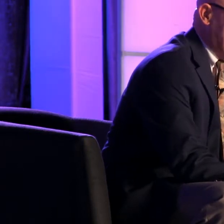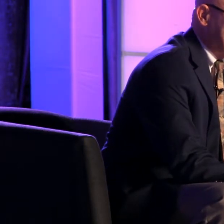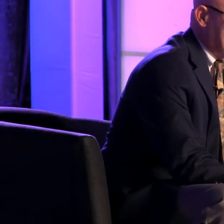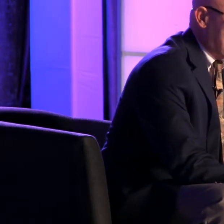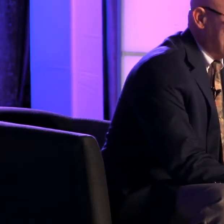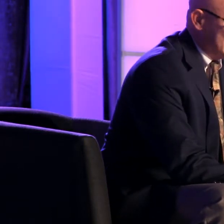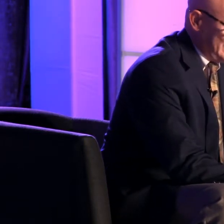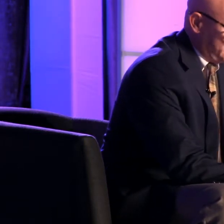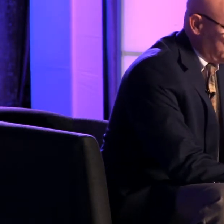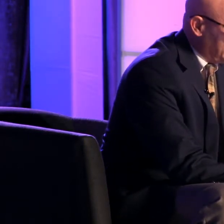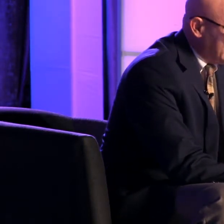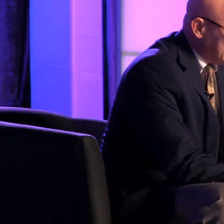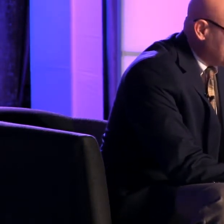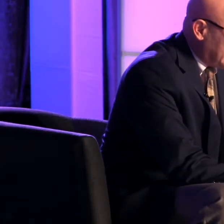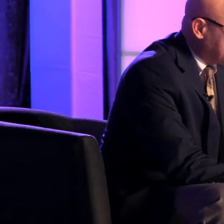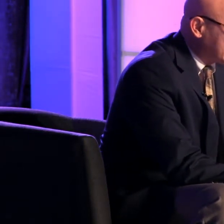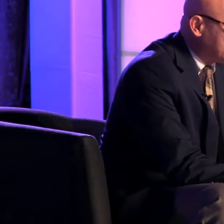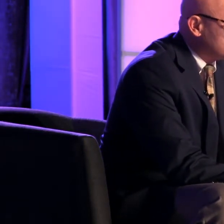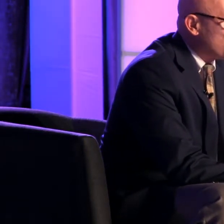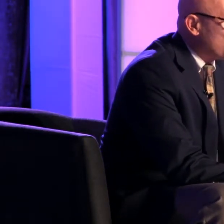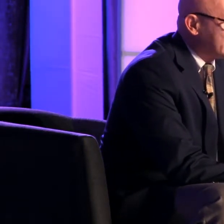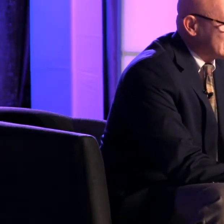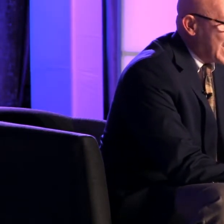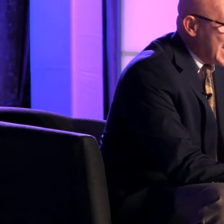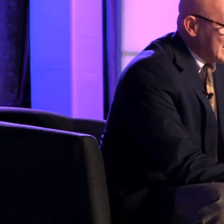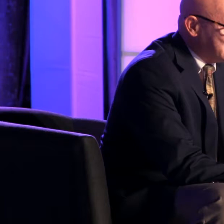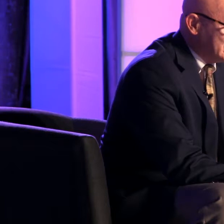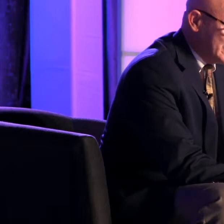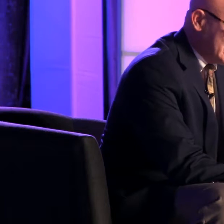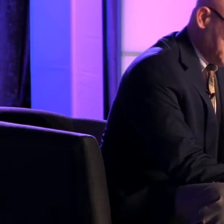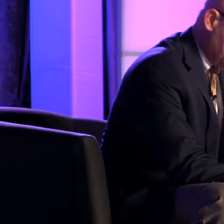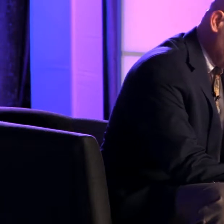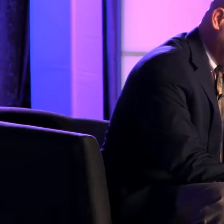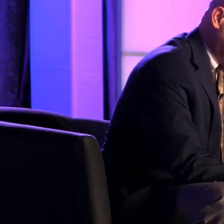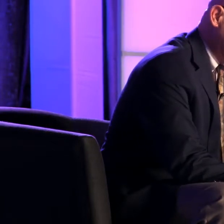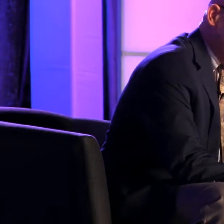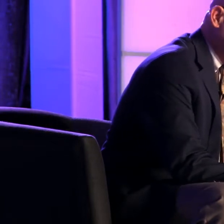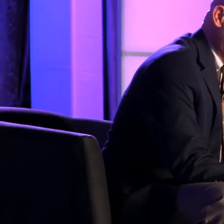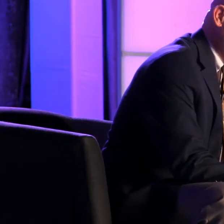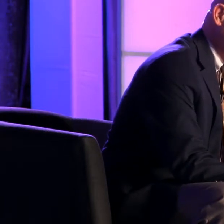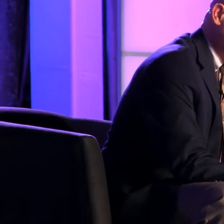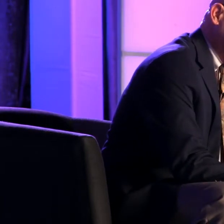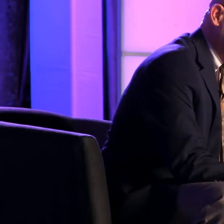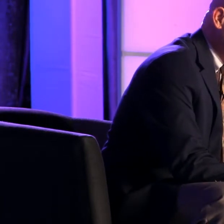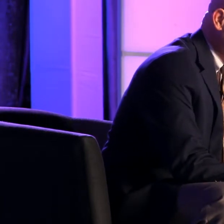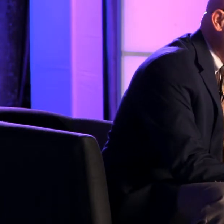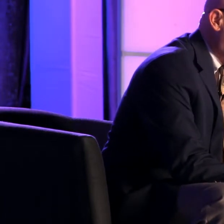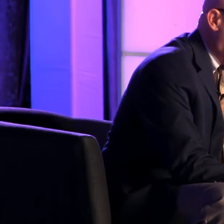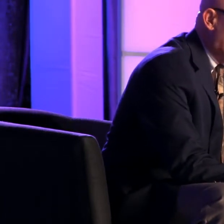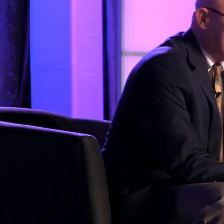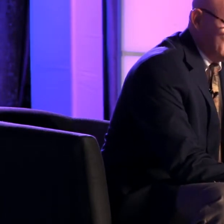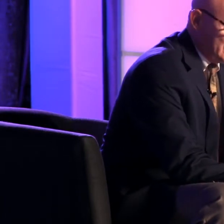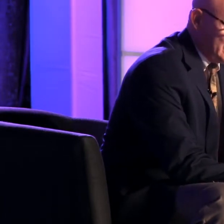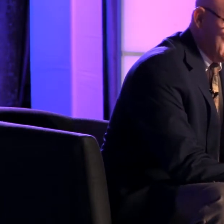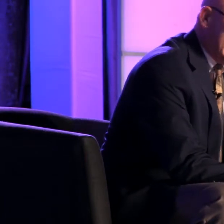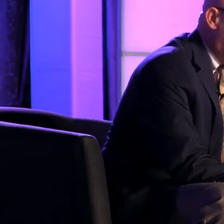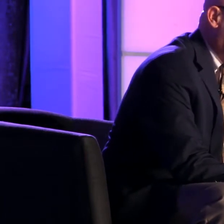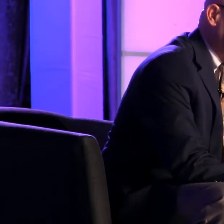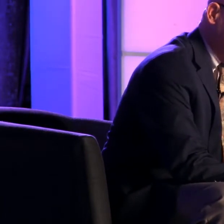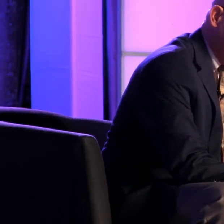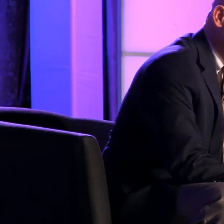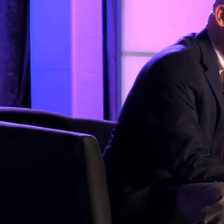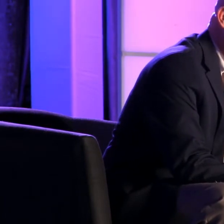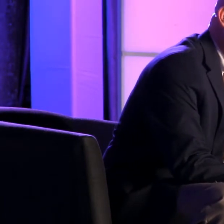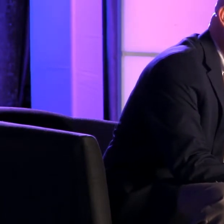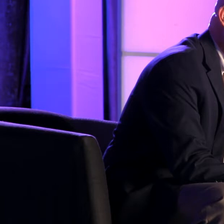Together at Sheraton, to such short time to greet and meet and see it all